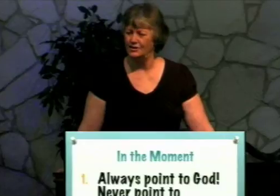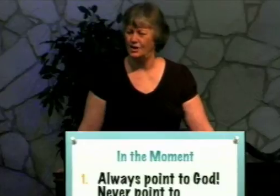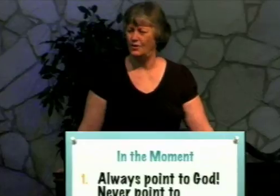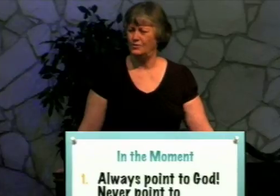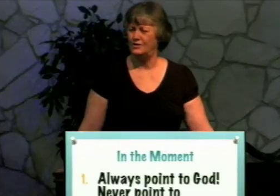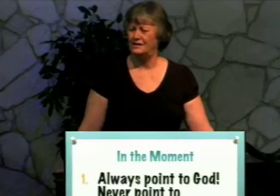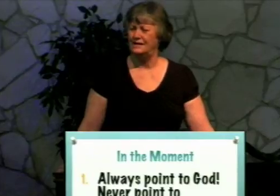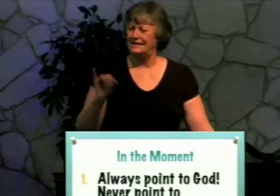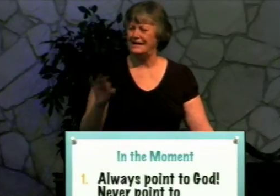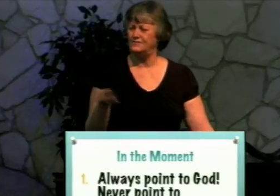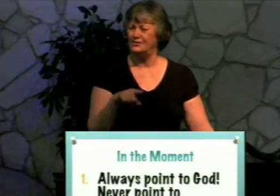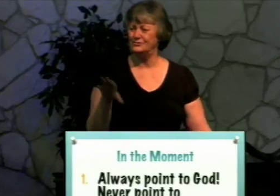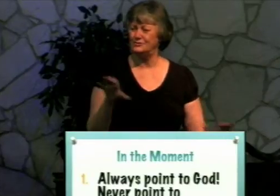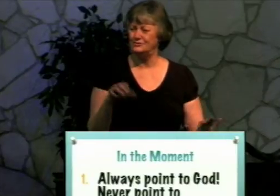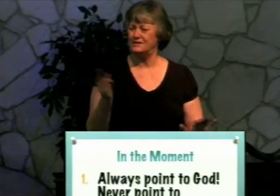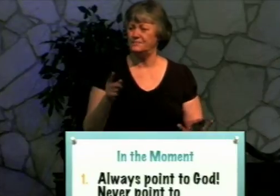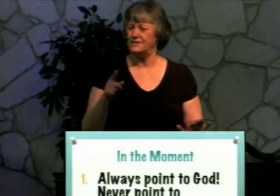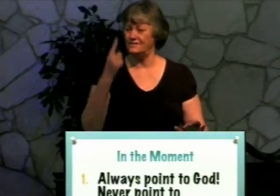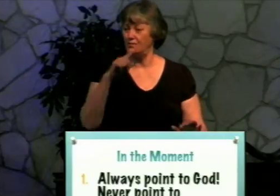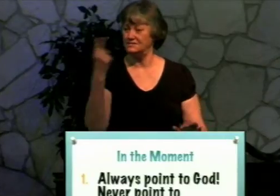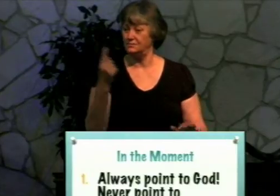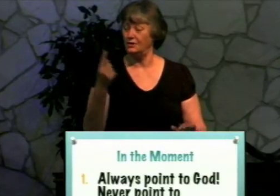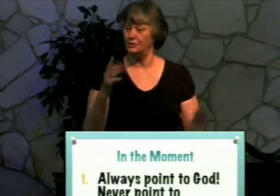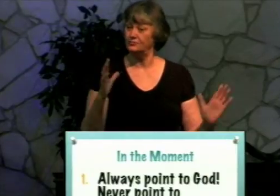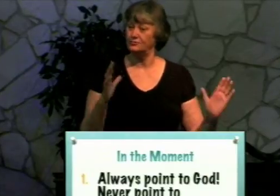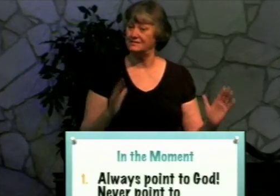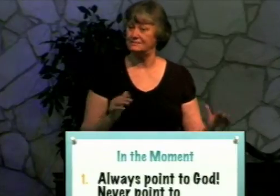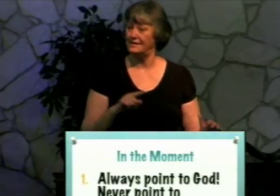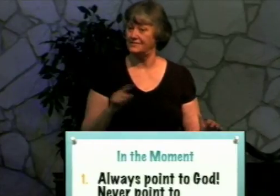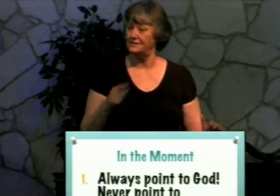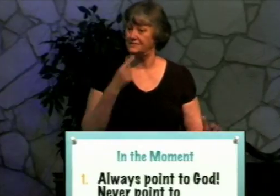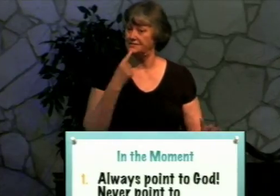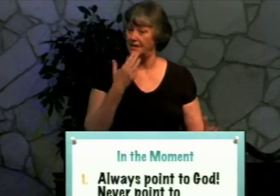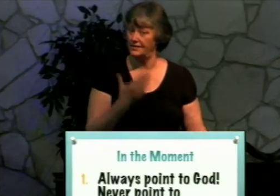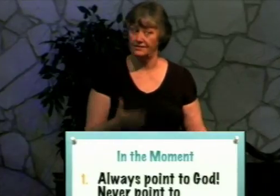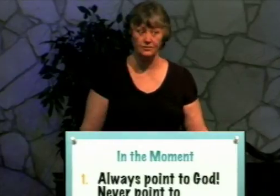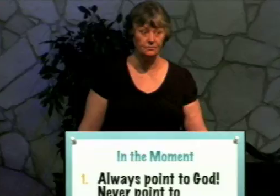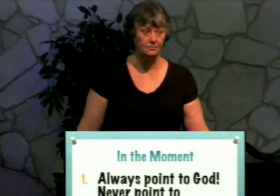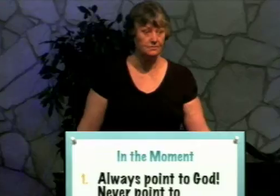You know, if you do something for someone, don't you expect them to say thank you?